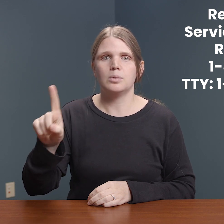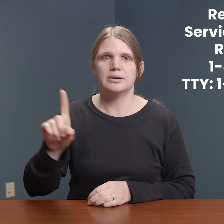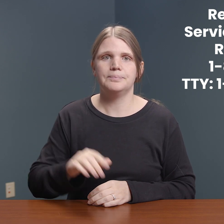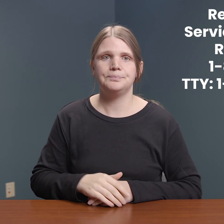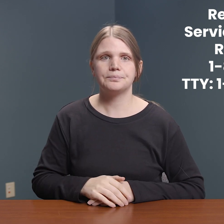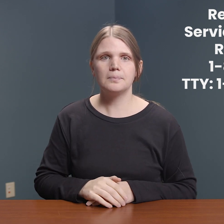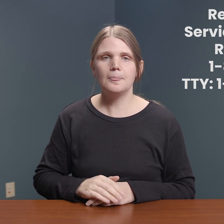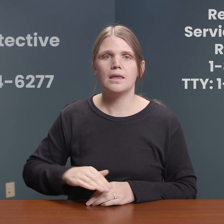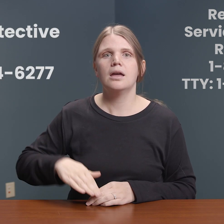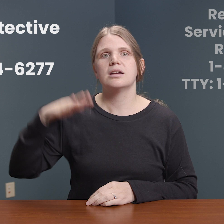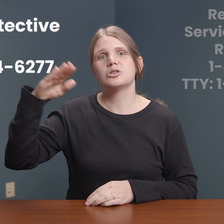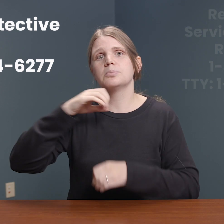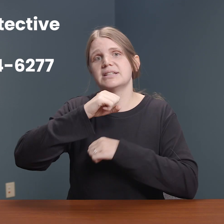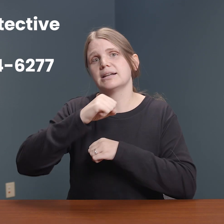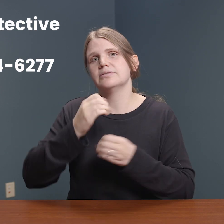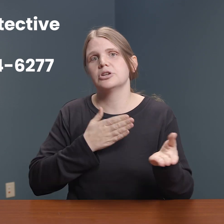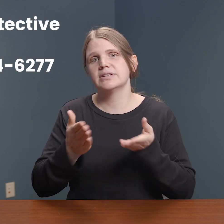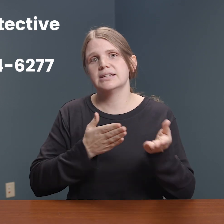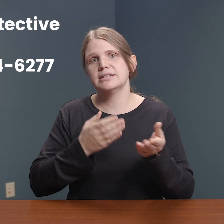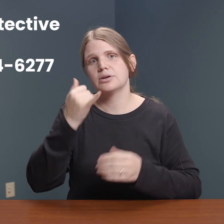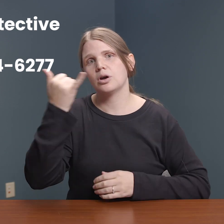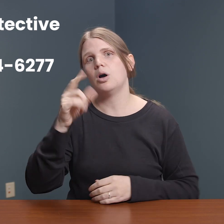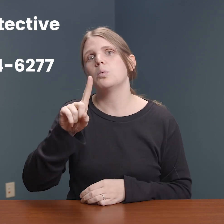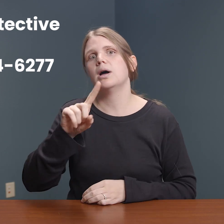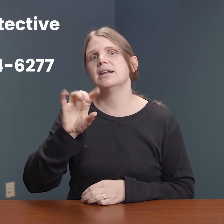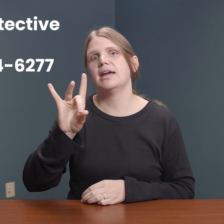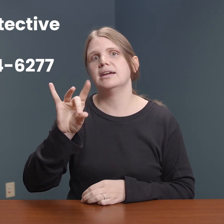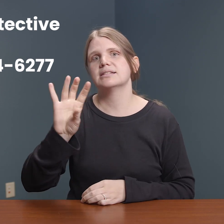1-800-737-7931. Adult Protective Services, call